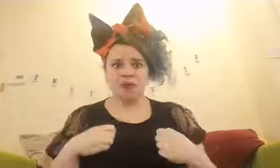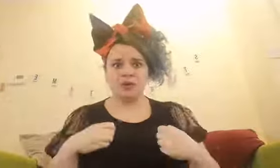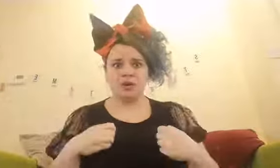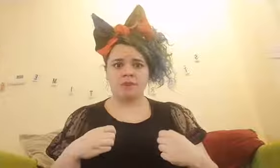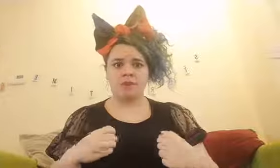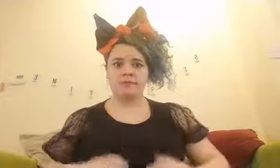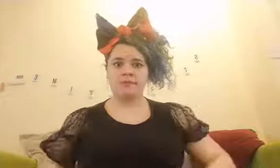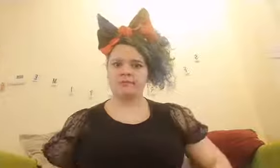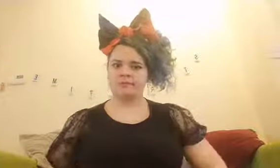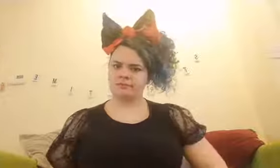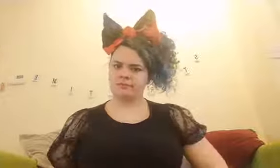on.